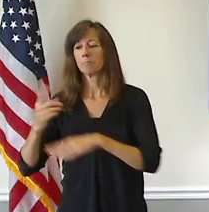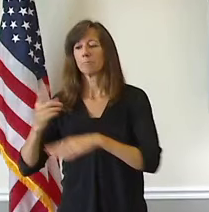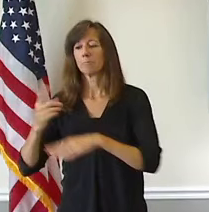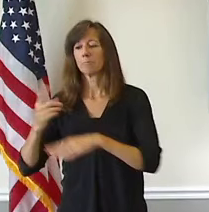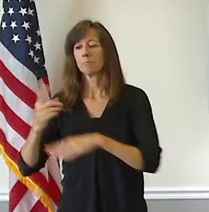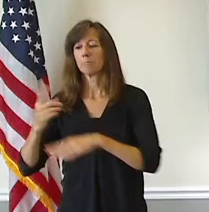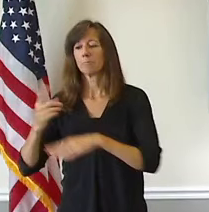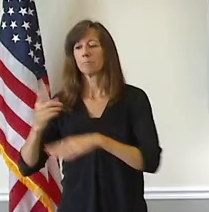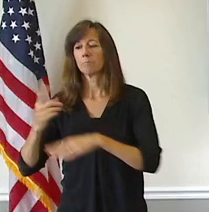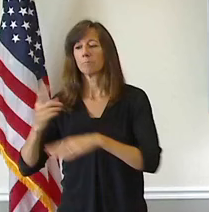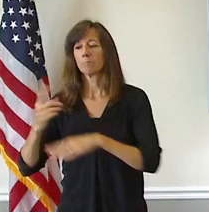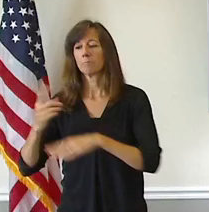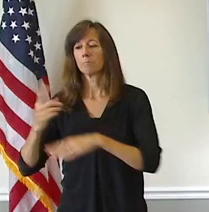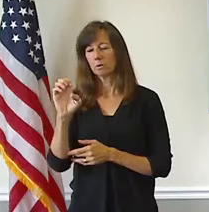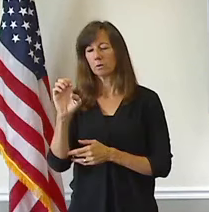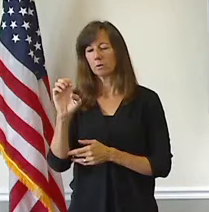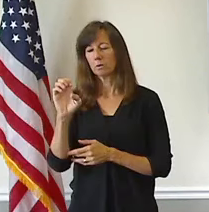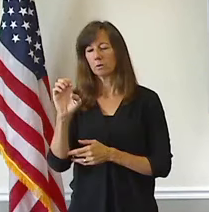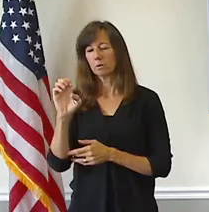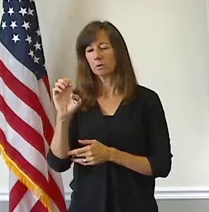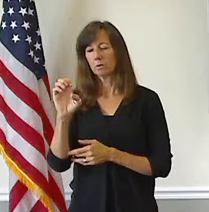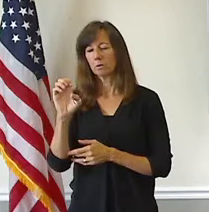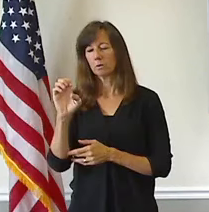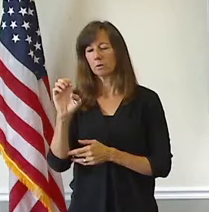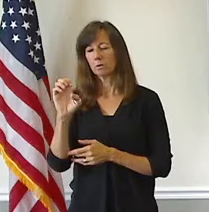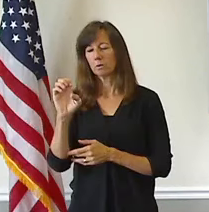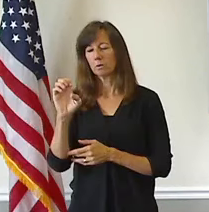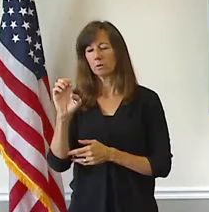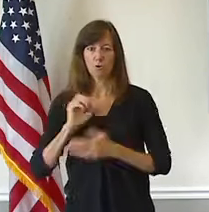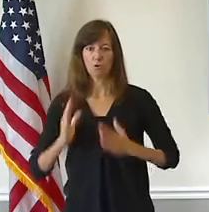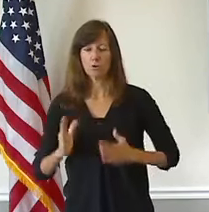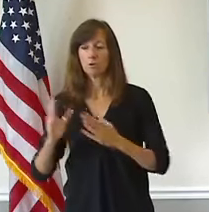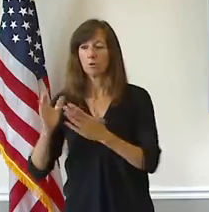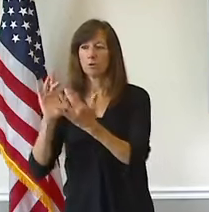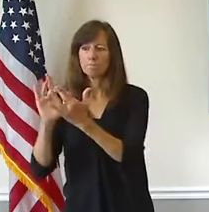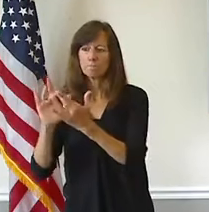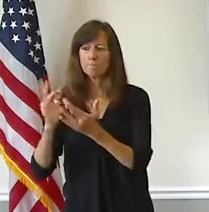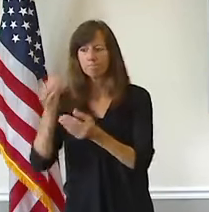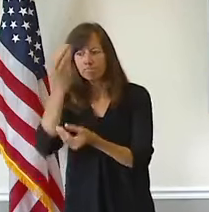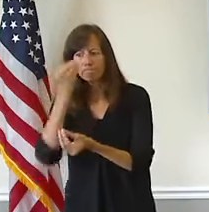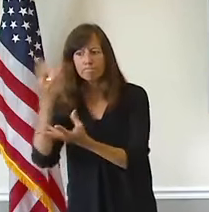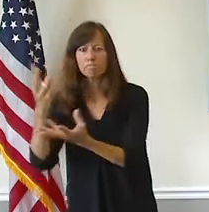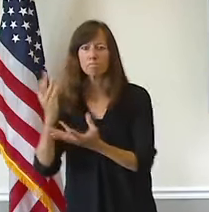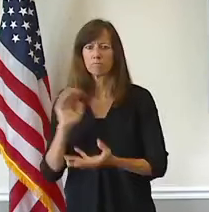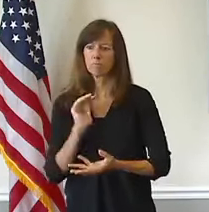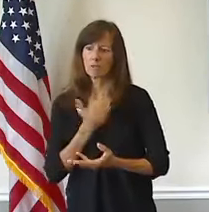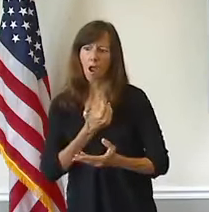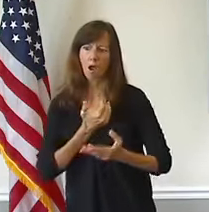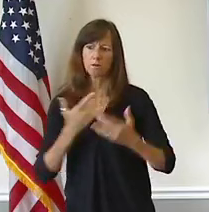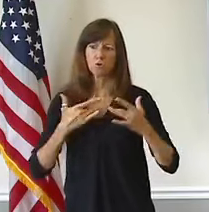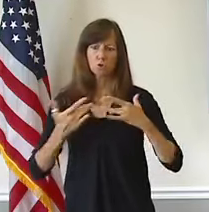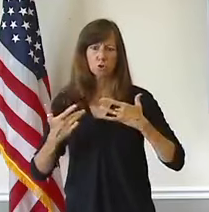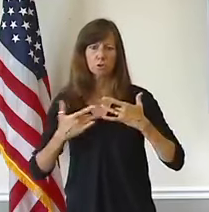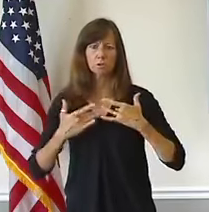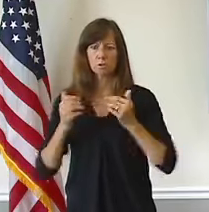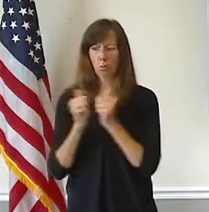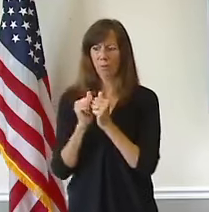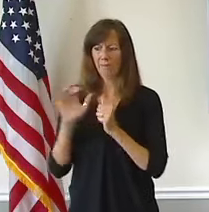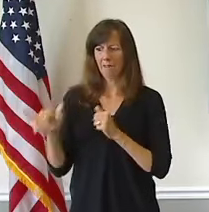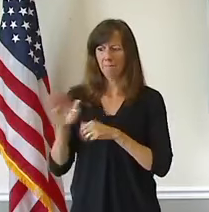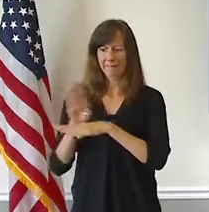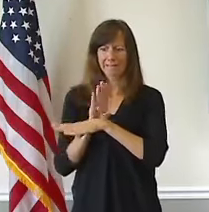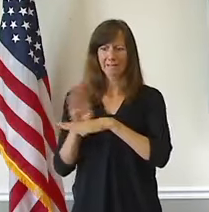and mayors. And with that, we were able to express our concerns very